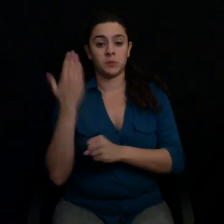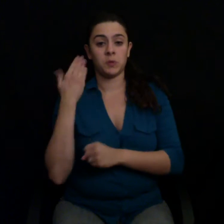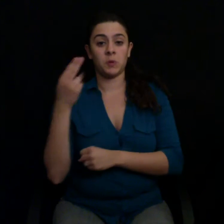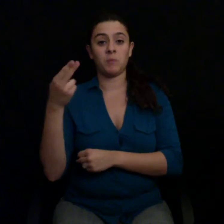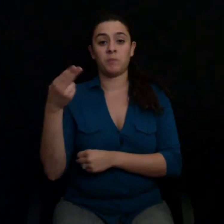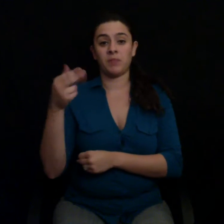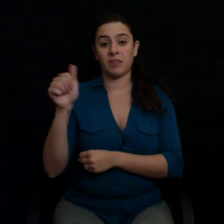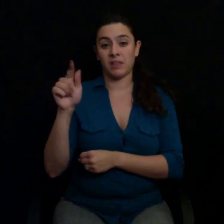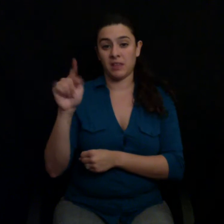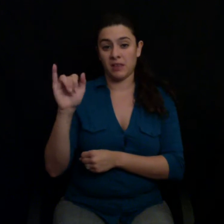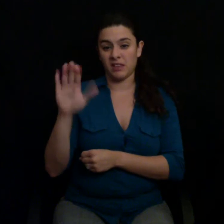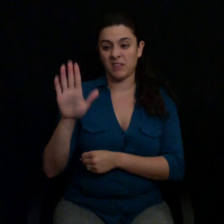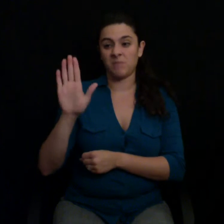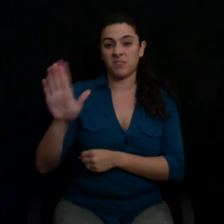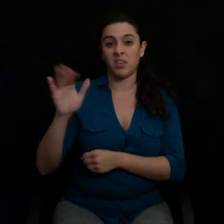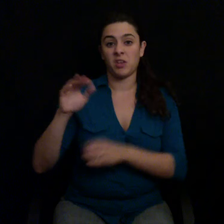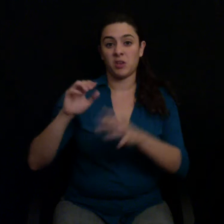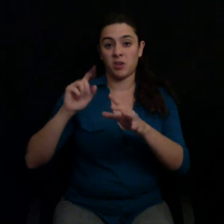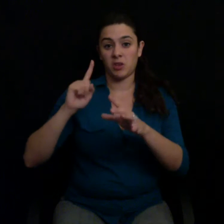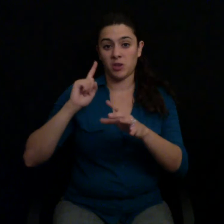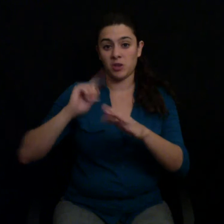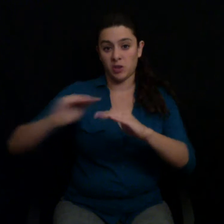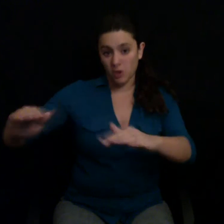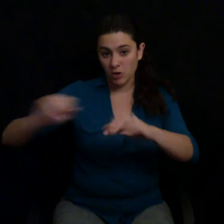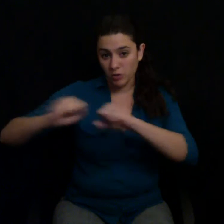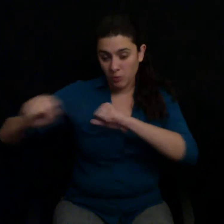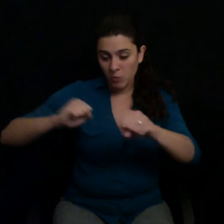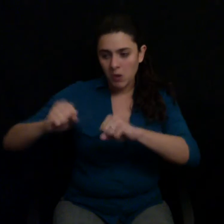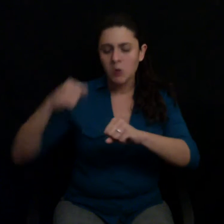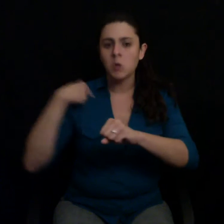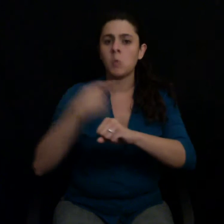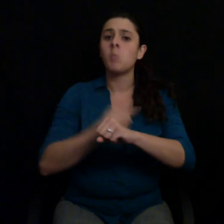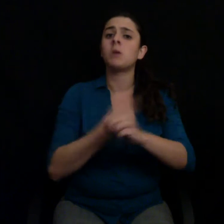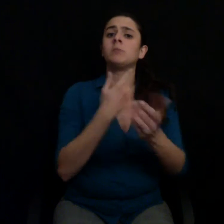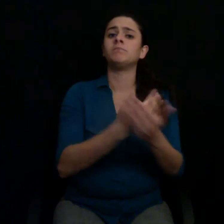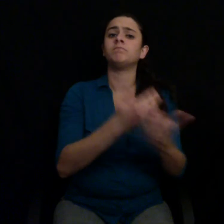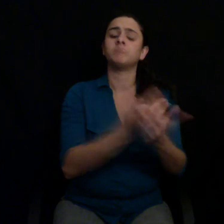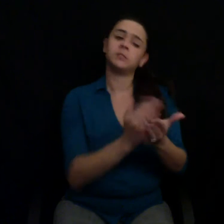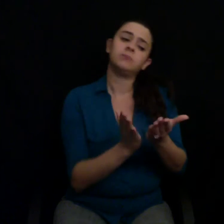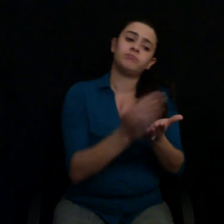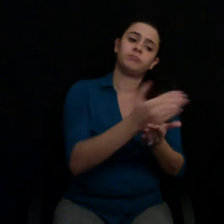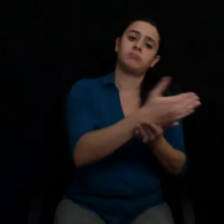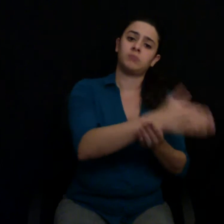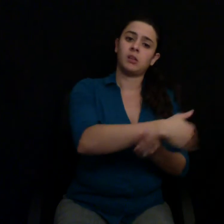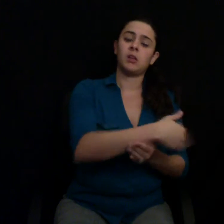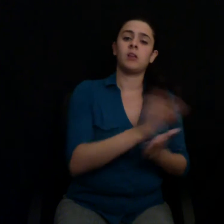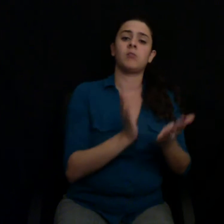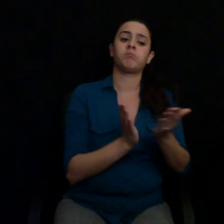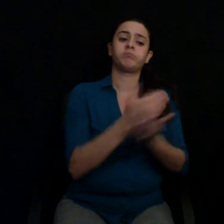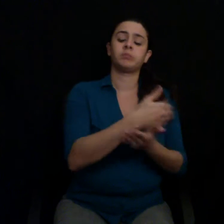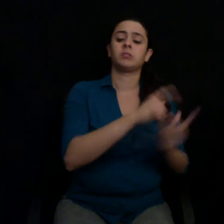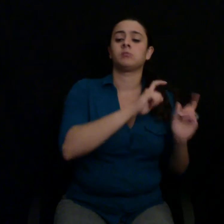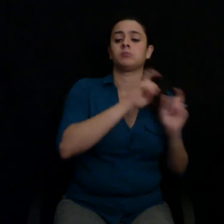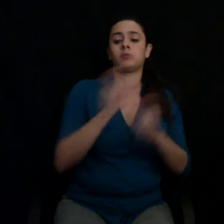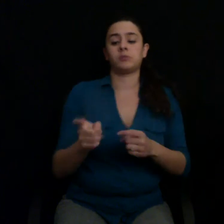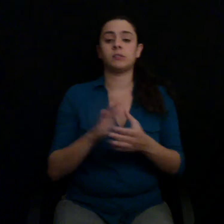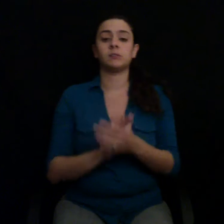$185,000 for a nonprofit called Direct Relief to help the people of Haiti. And so we're calling